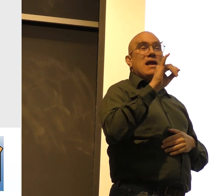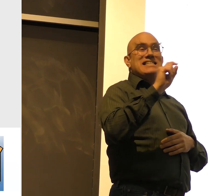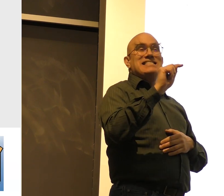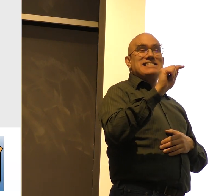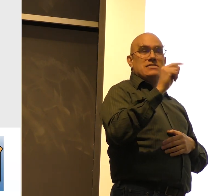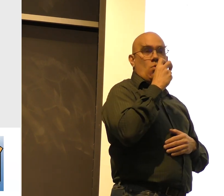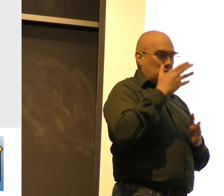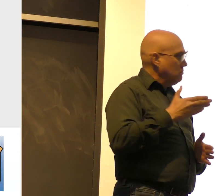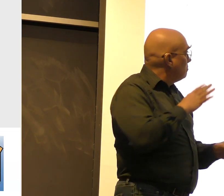oralist,